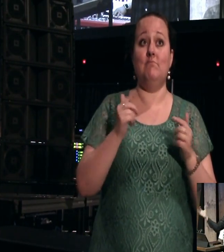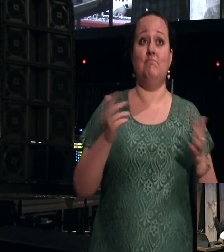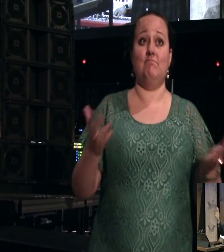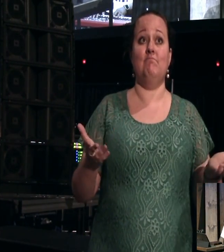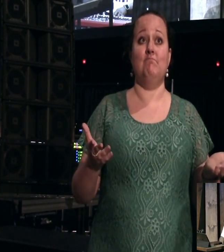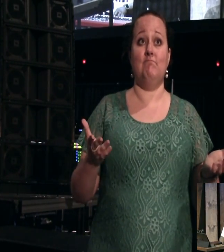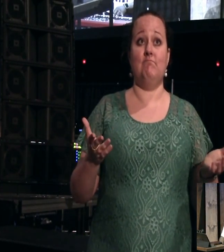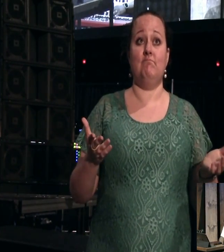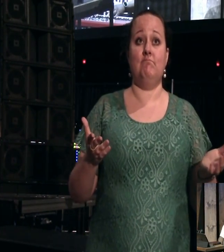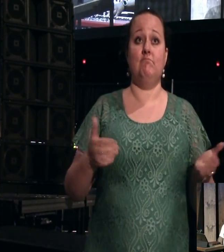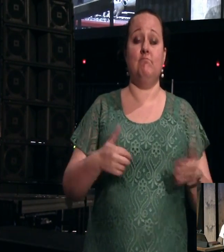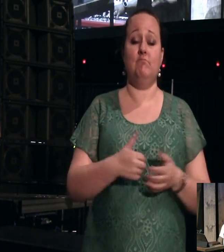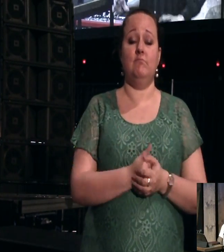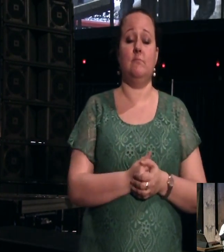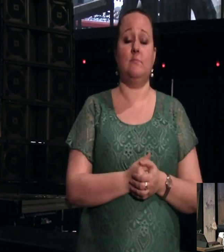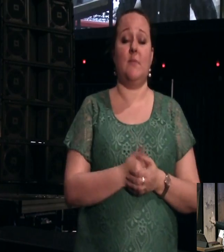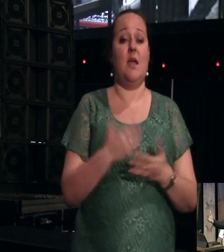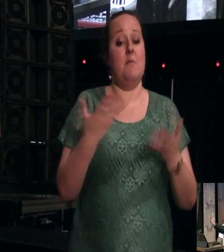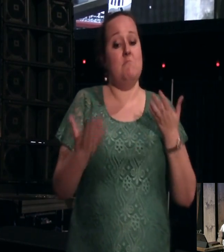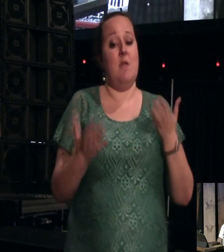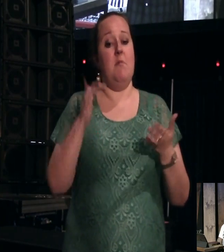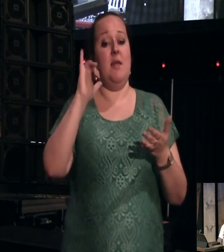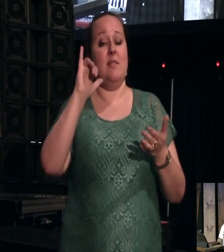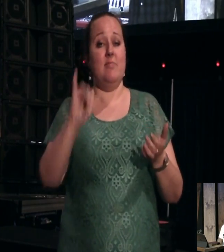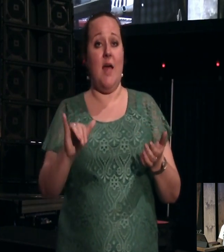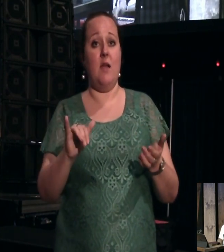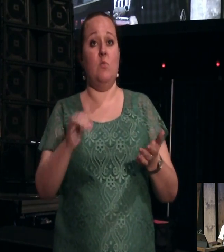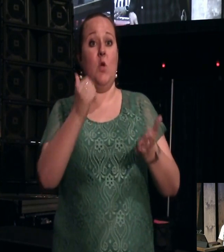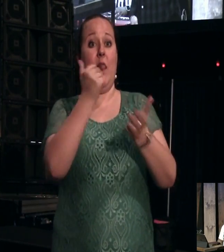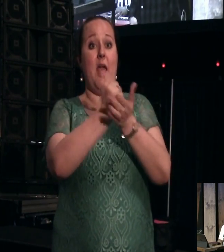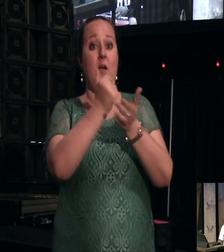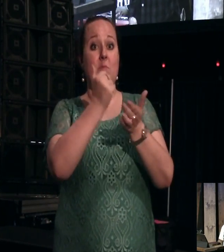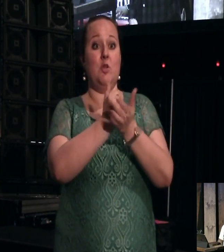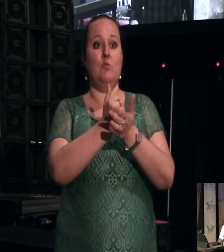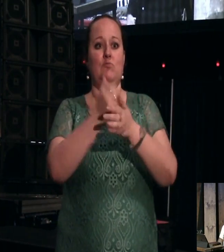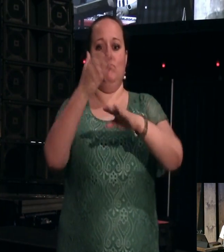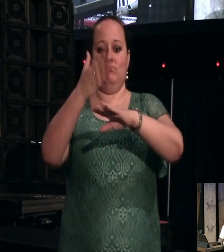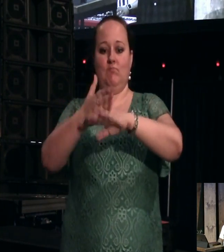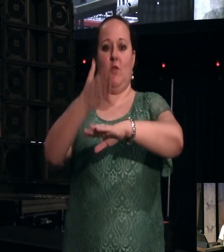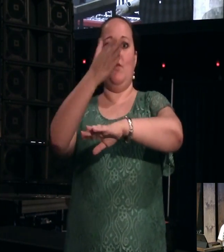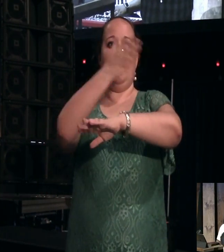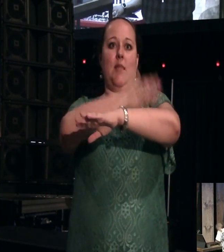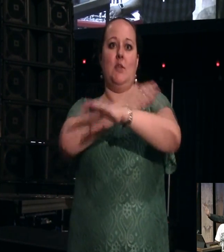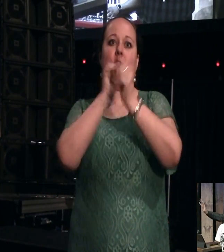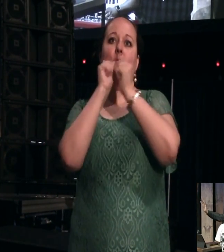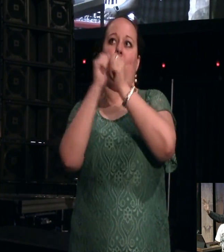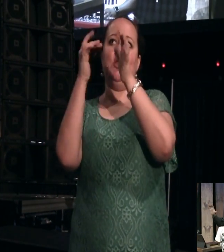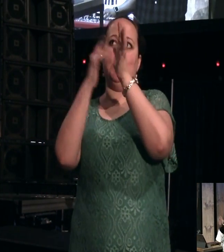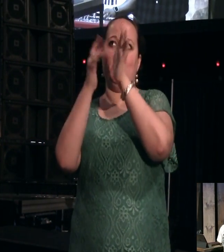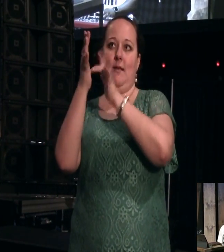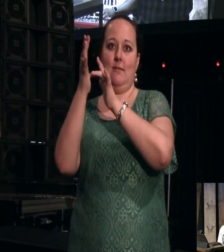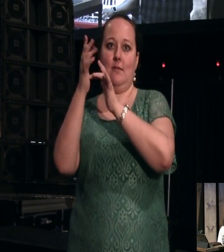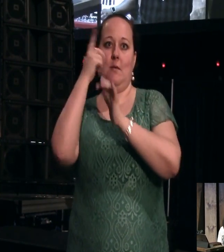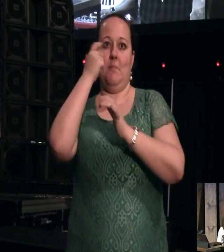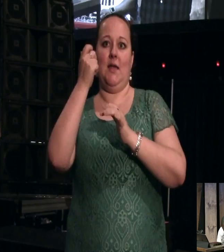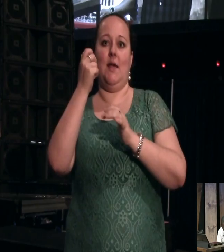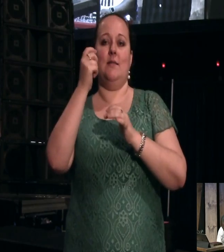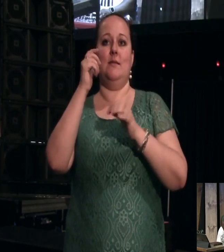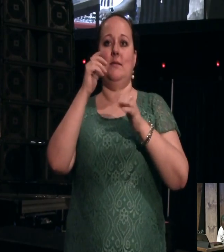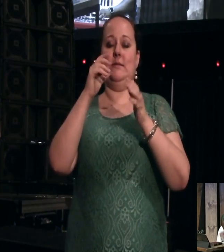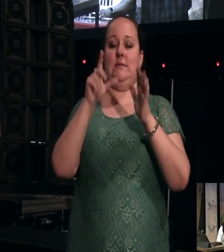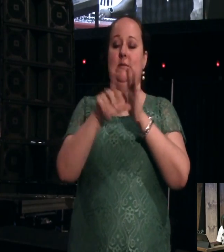to handle what is going on in my life. Maybe that's what you need to hear. And maybe that's going to take you to your next step